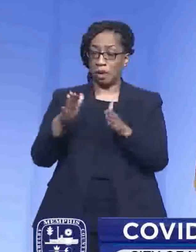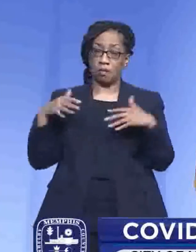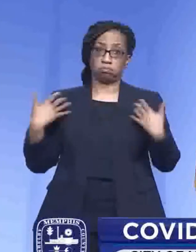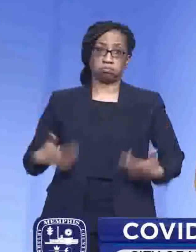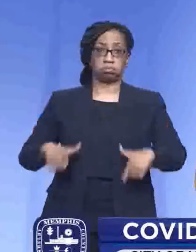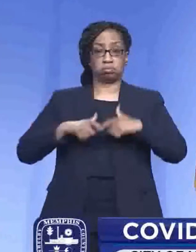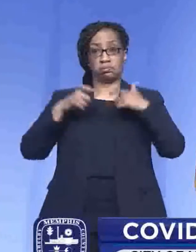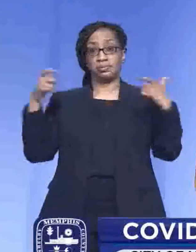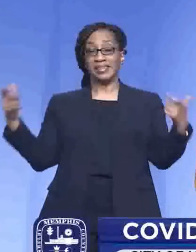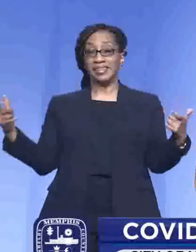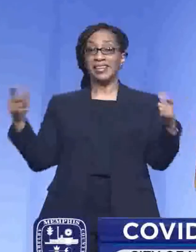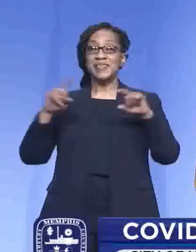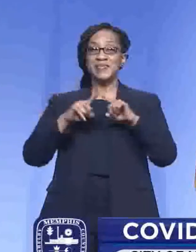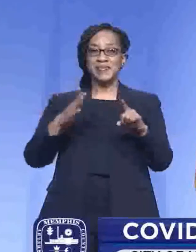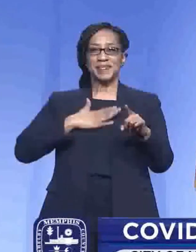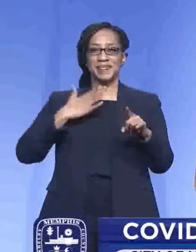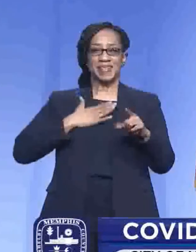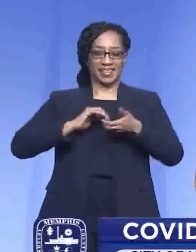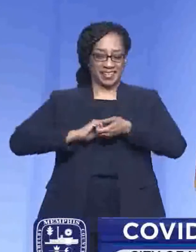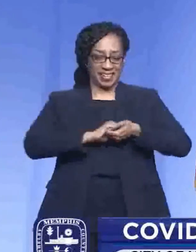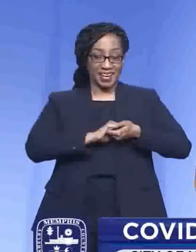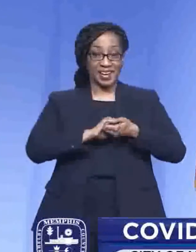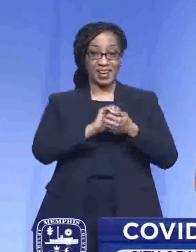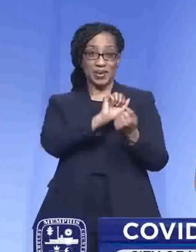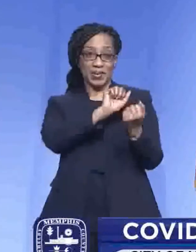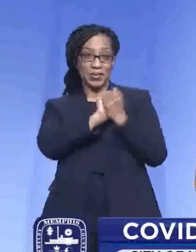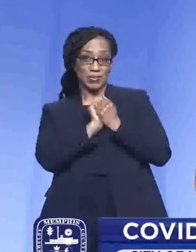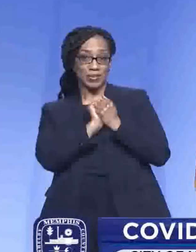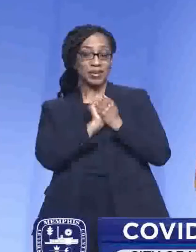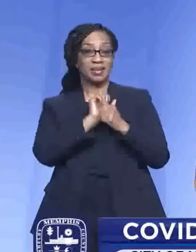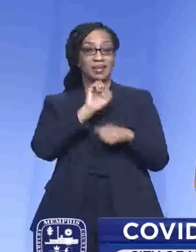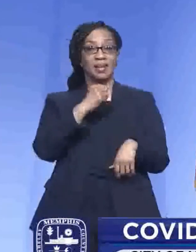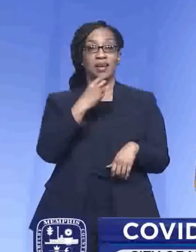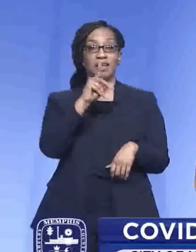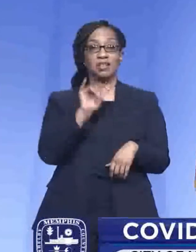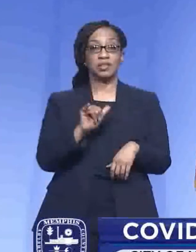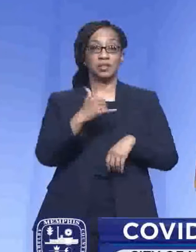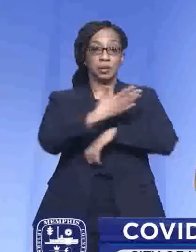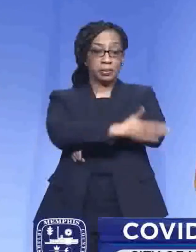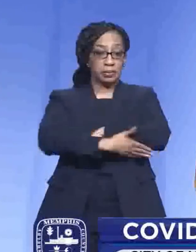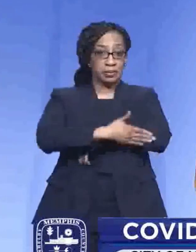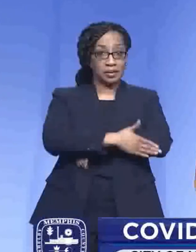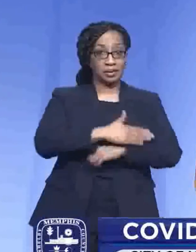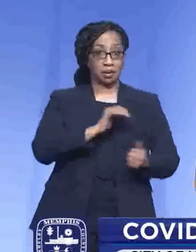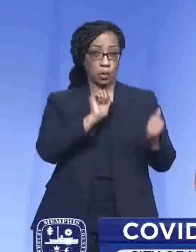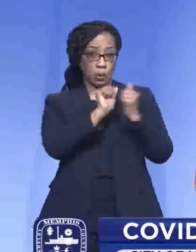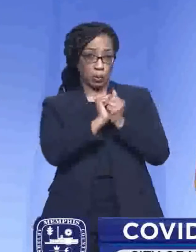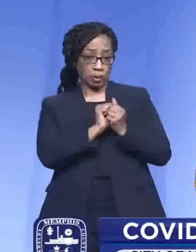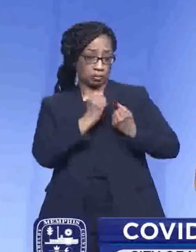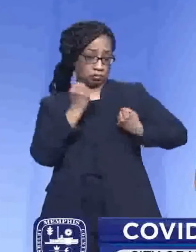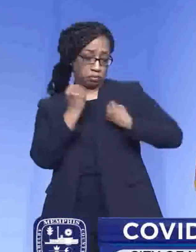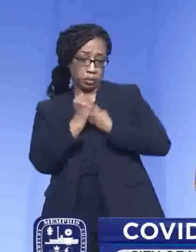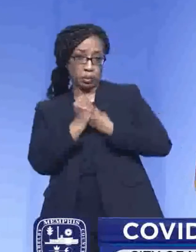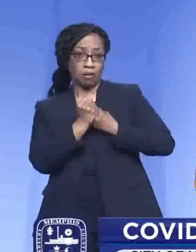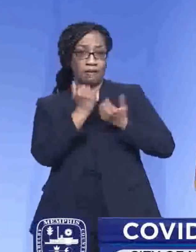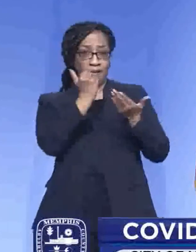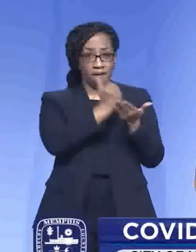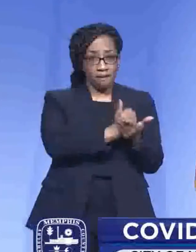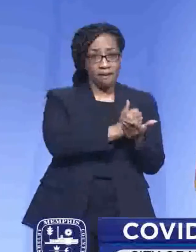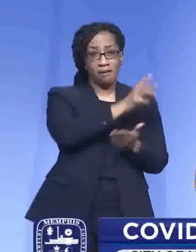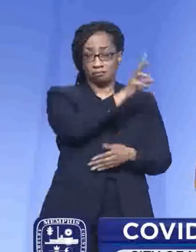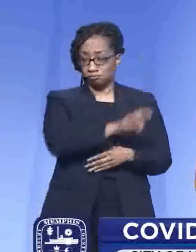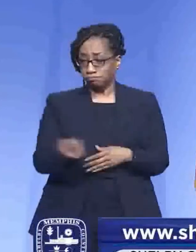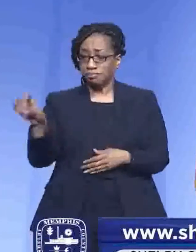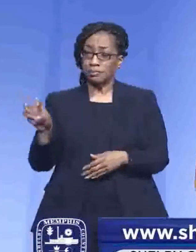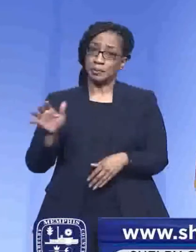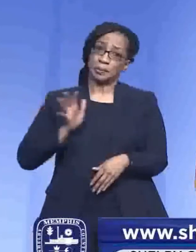that we are very thankful for our partners at the Shelby County Health Department and the government of Shelby County for helping us to have a seamless transition. As